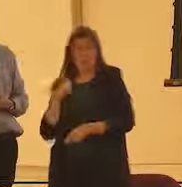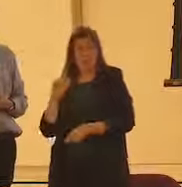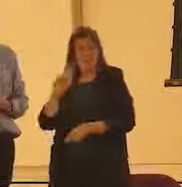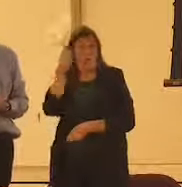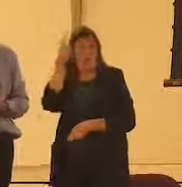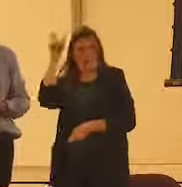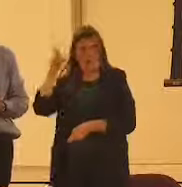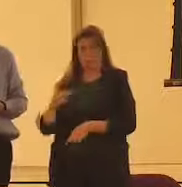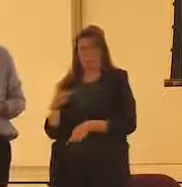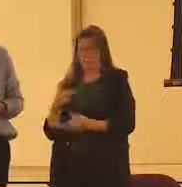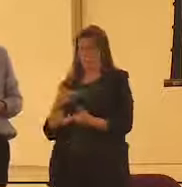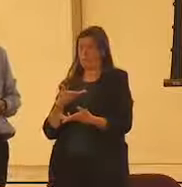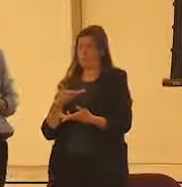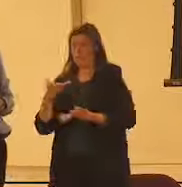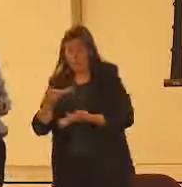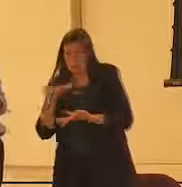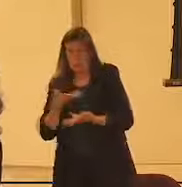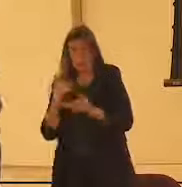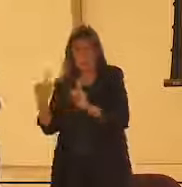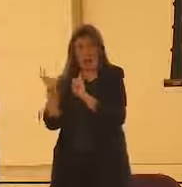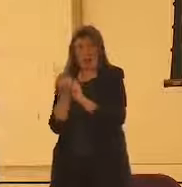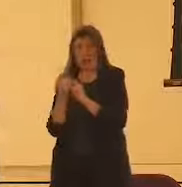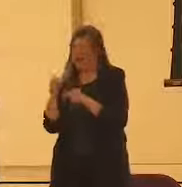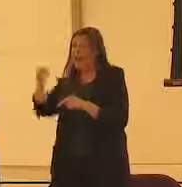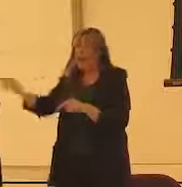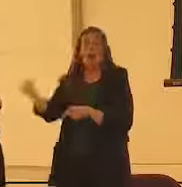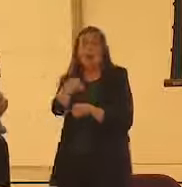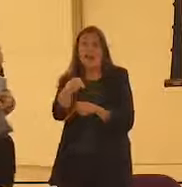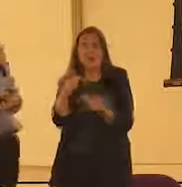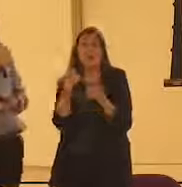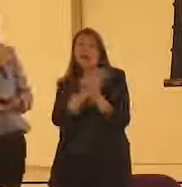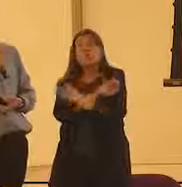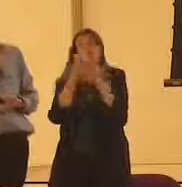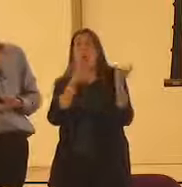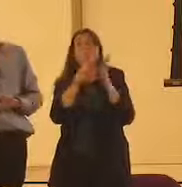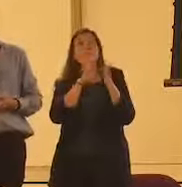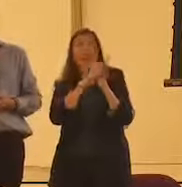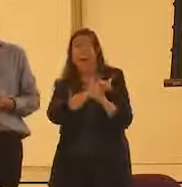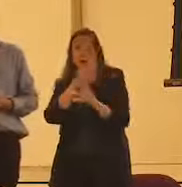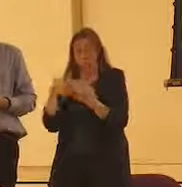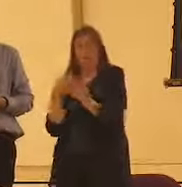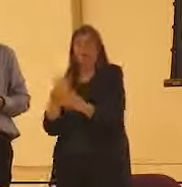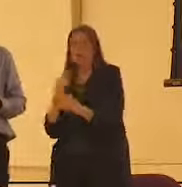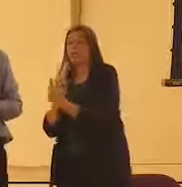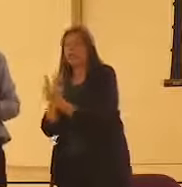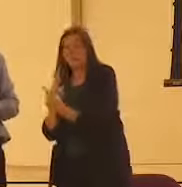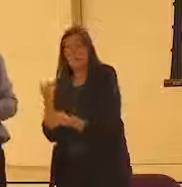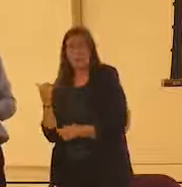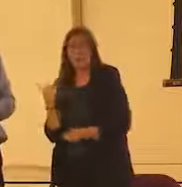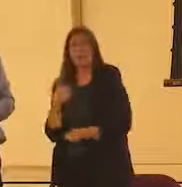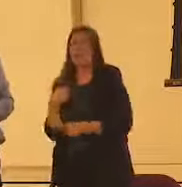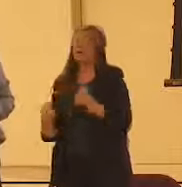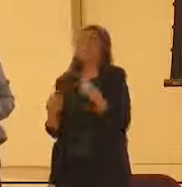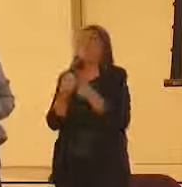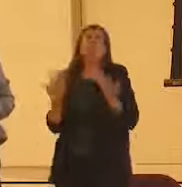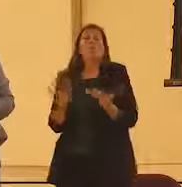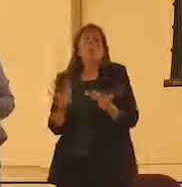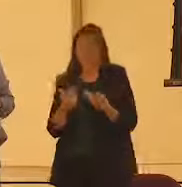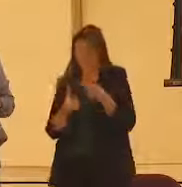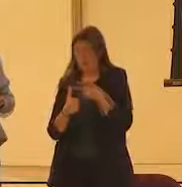to its submission. And there were two things that struck me. One was that all of the